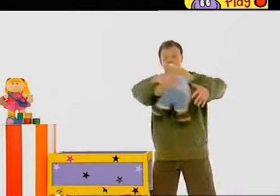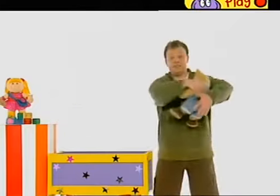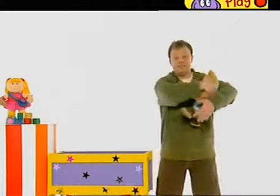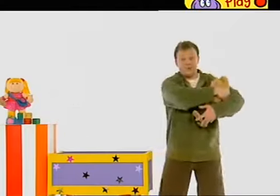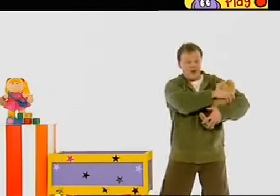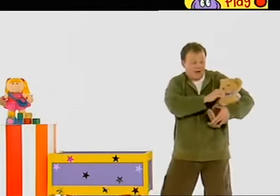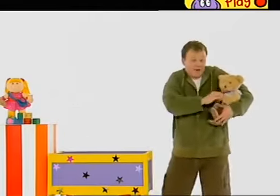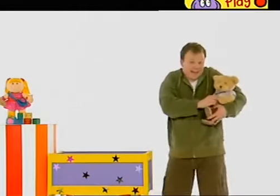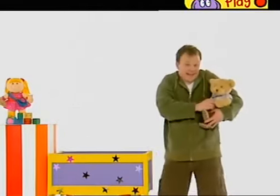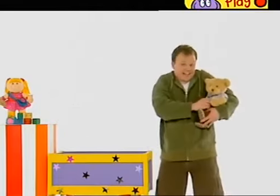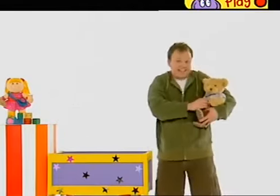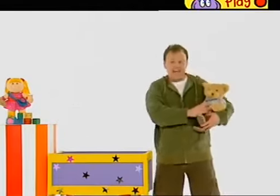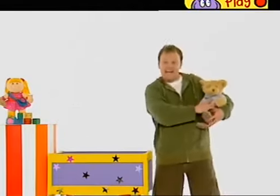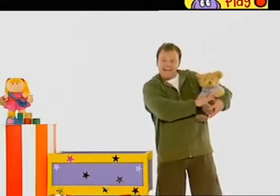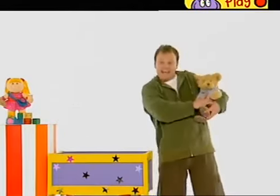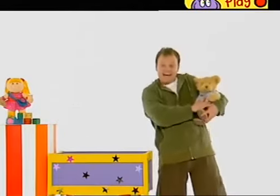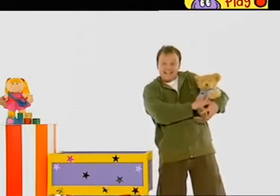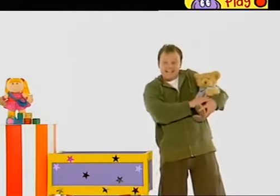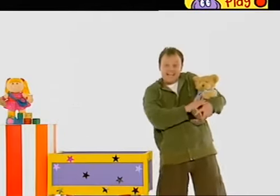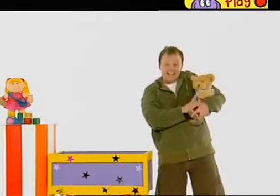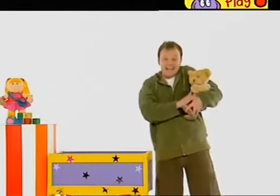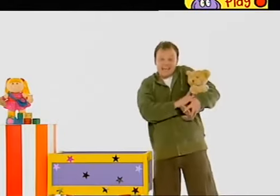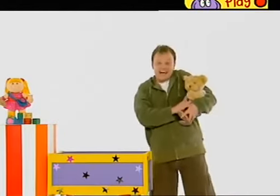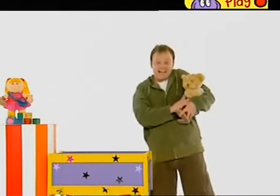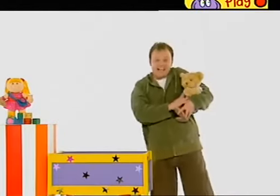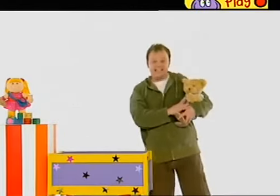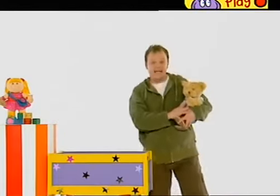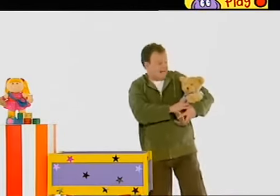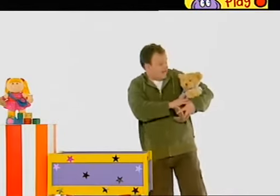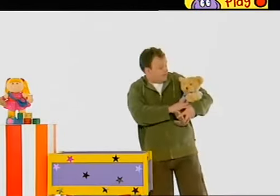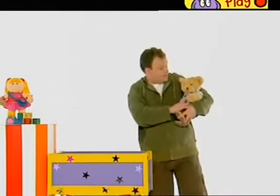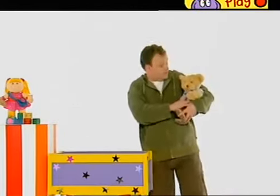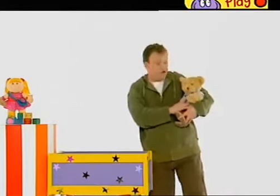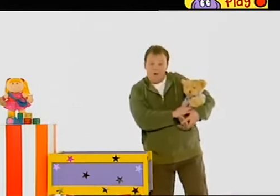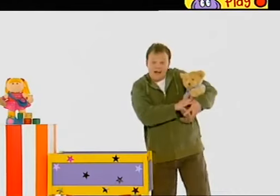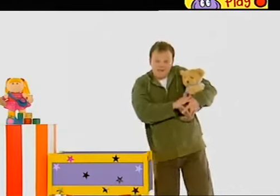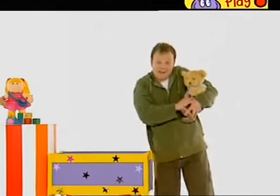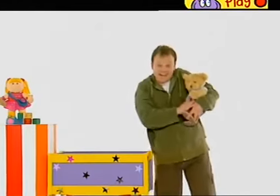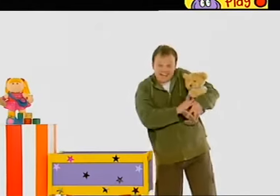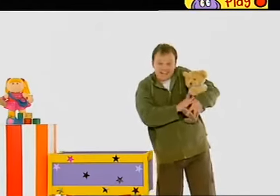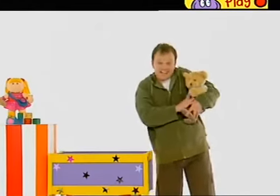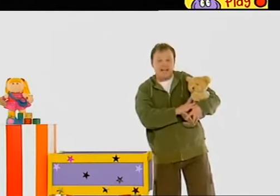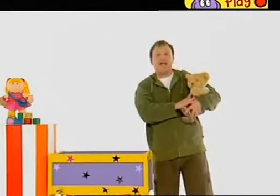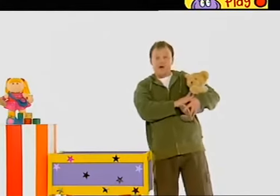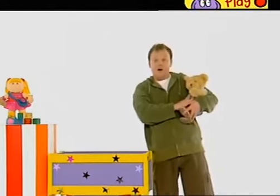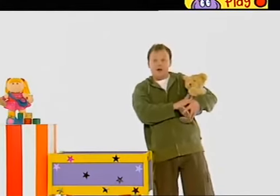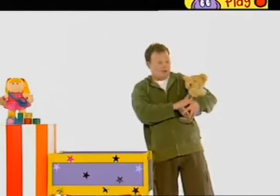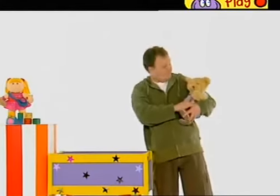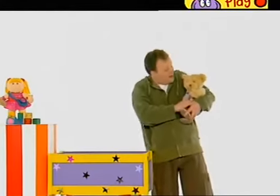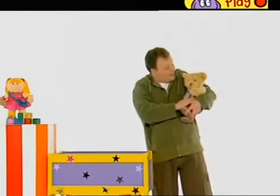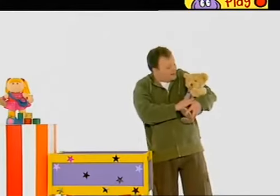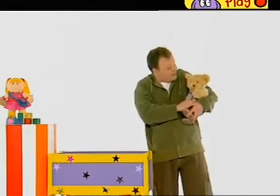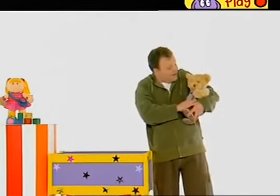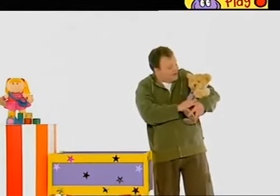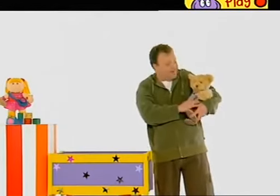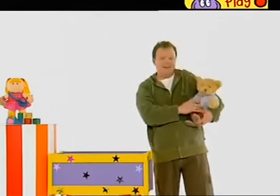This is the way we cuddle a teddy, cuddle a teddy, cuddle a teddy. This is the way we cuddle a teddy when we play with our